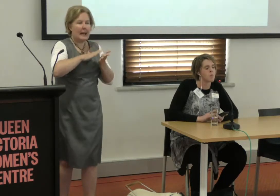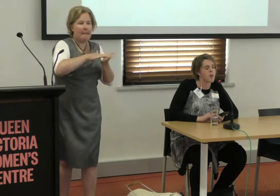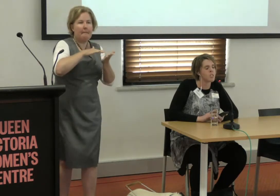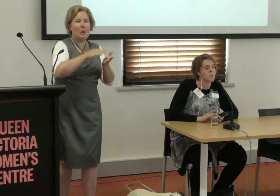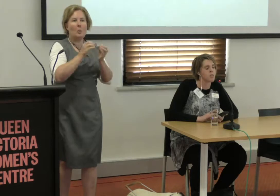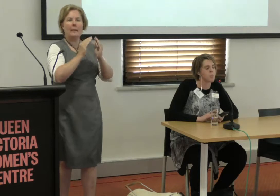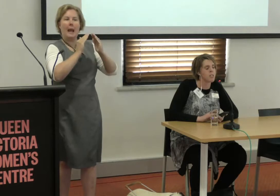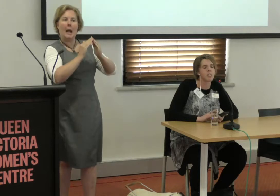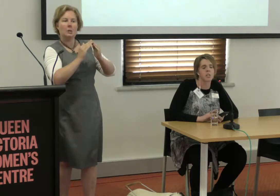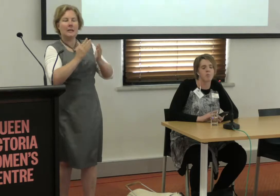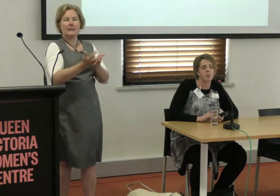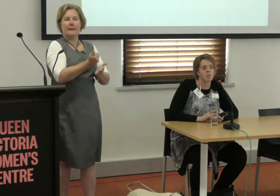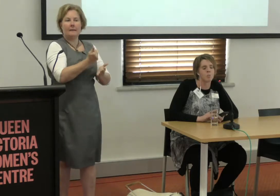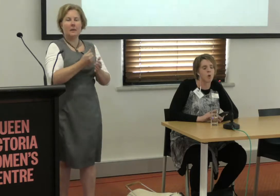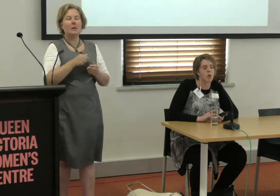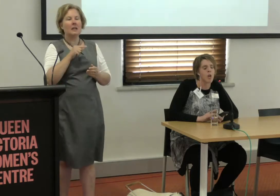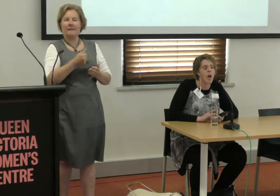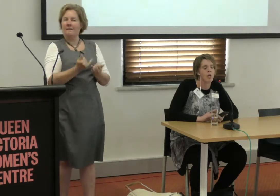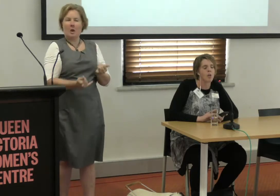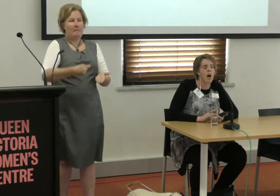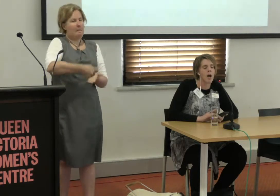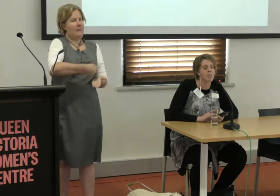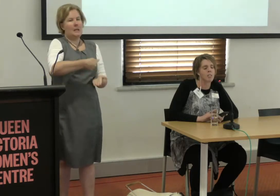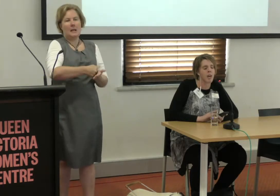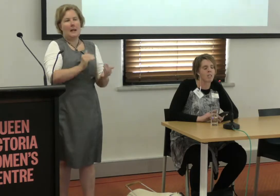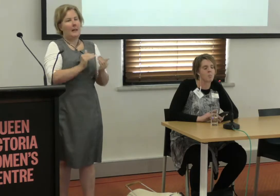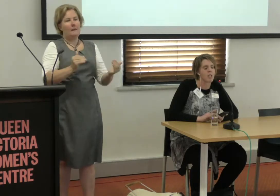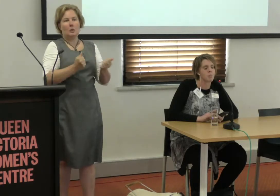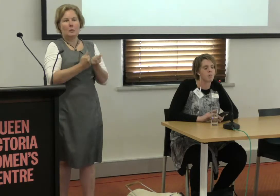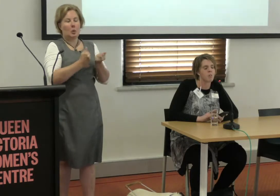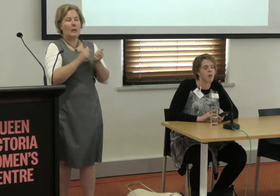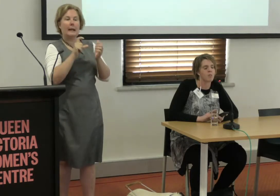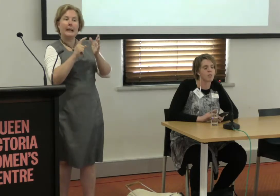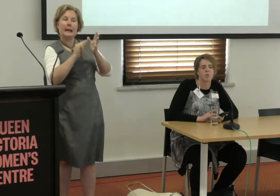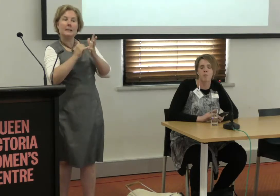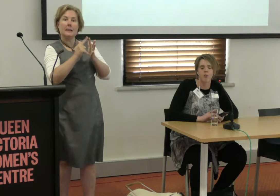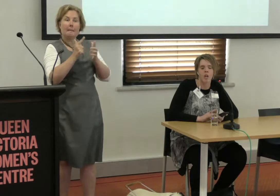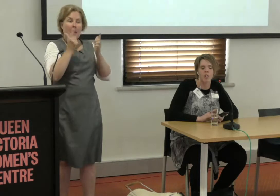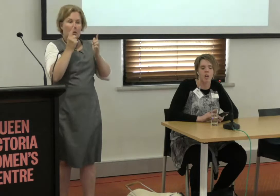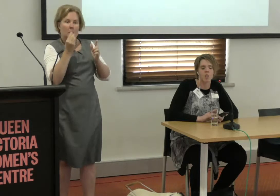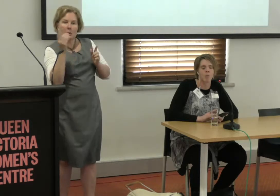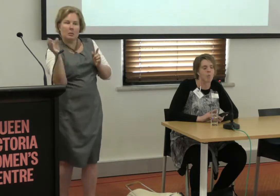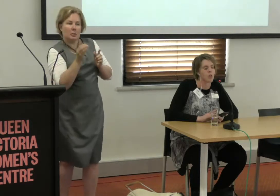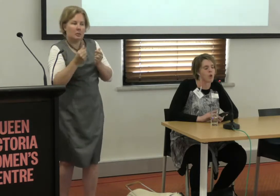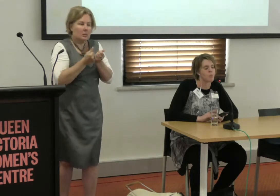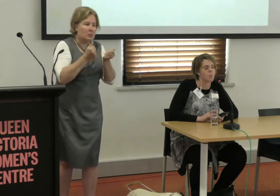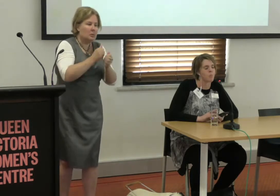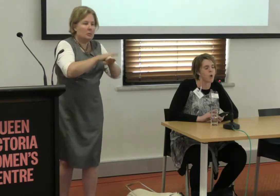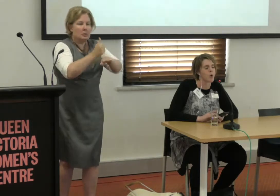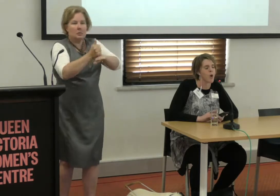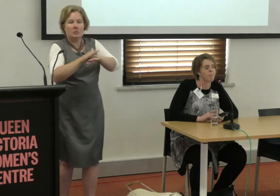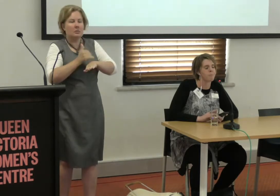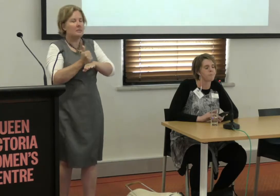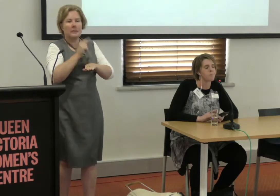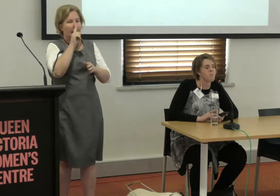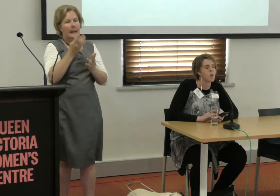it provides the most basic level of support, and you can't access case management for services that are provided under the Commonwealth Home Support